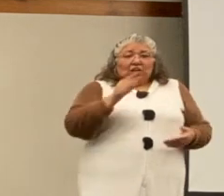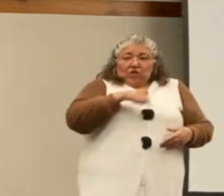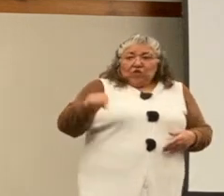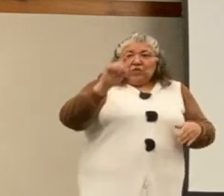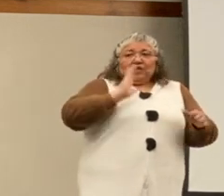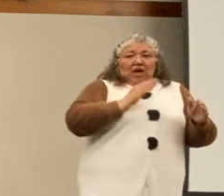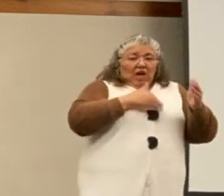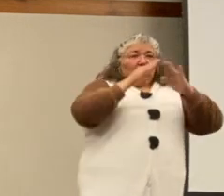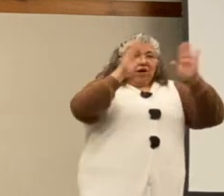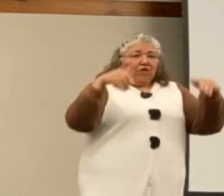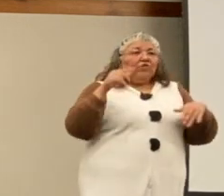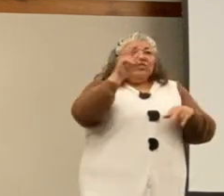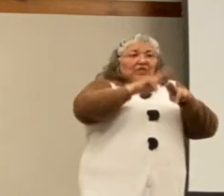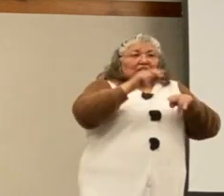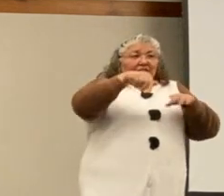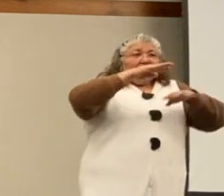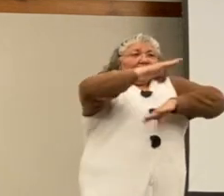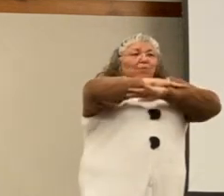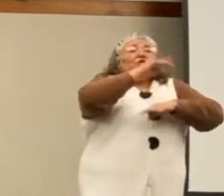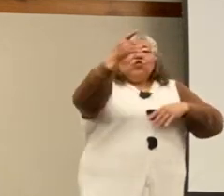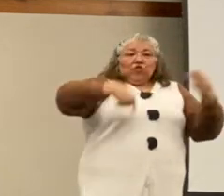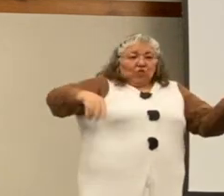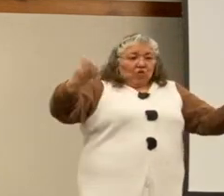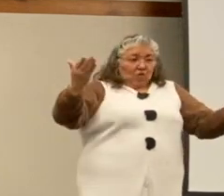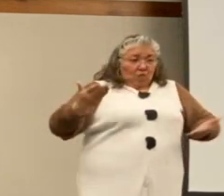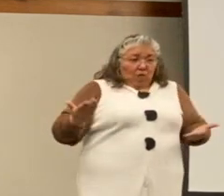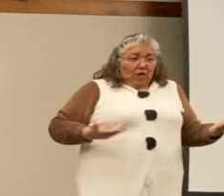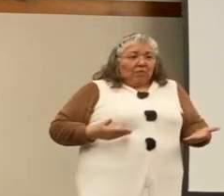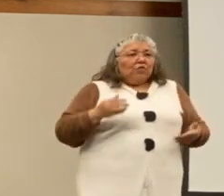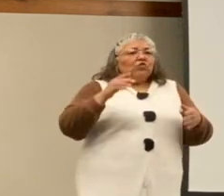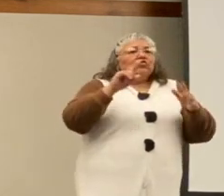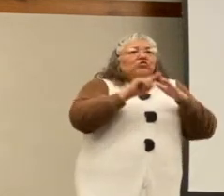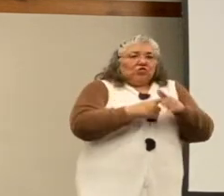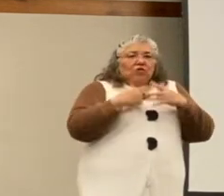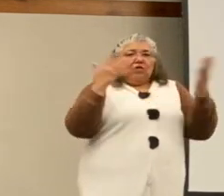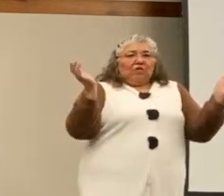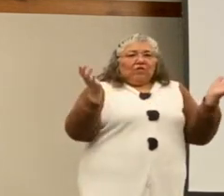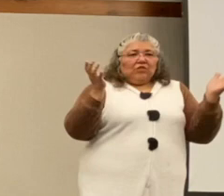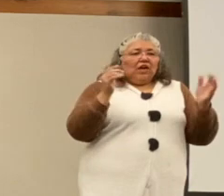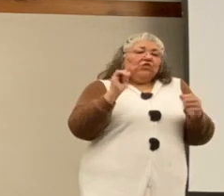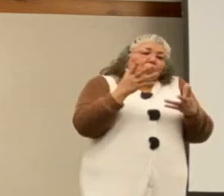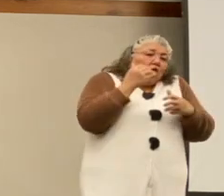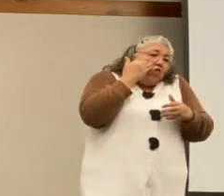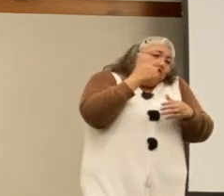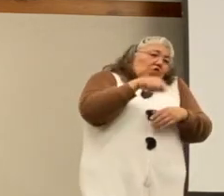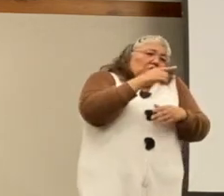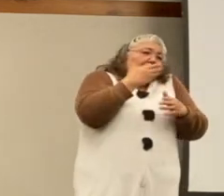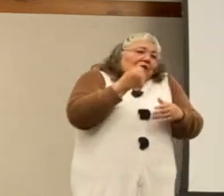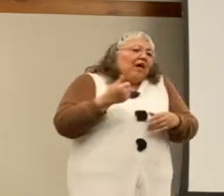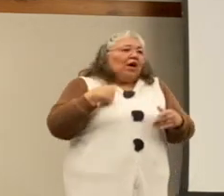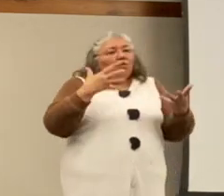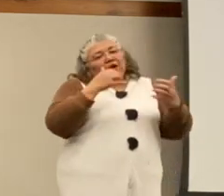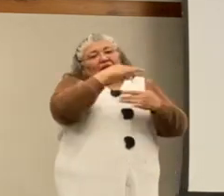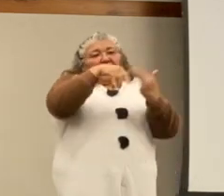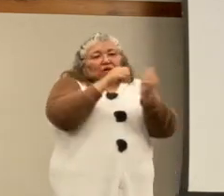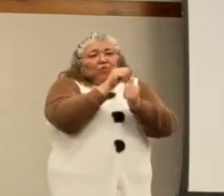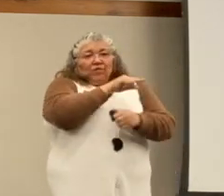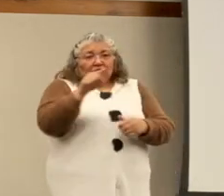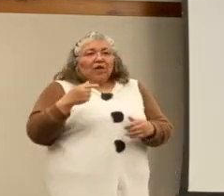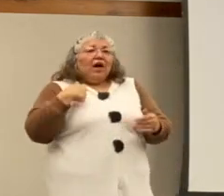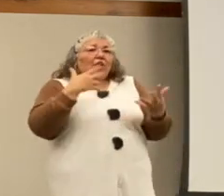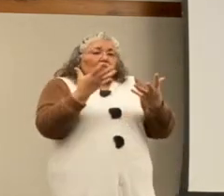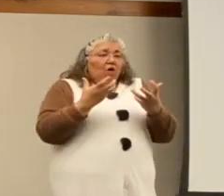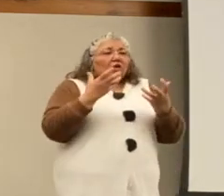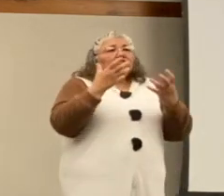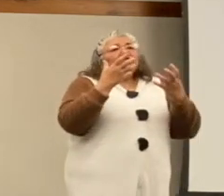house. So when you sit at this table, you are welcome. And you're just striking up a conversation. I just want to get to know you better. I just want to hang out with you more. I